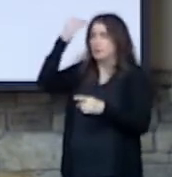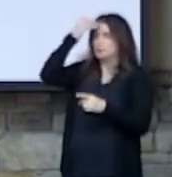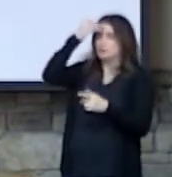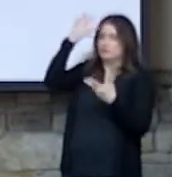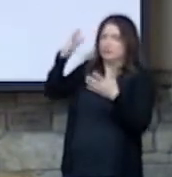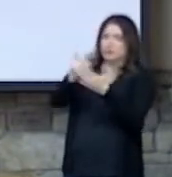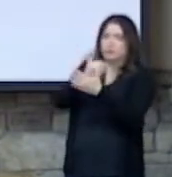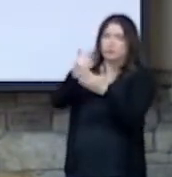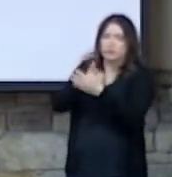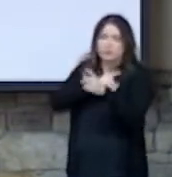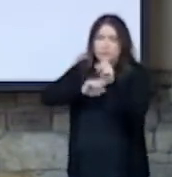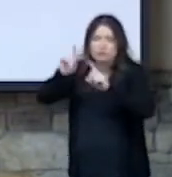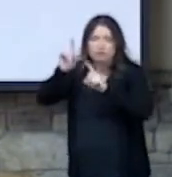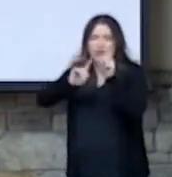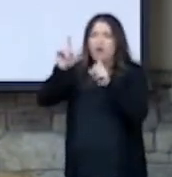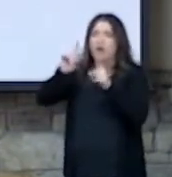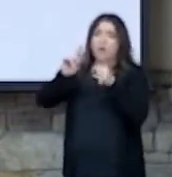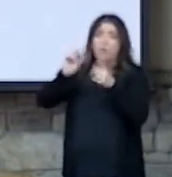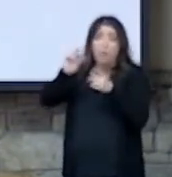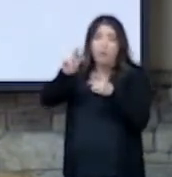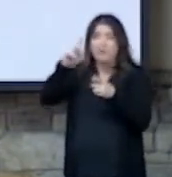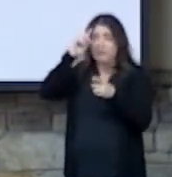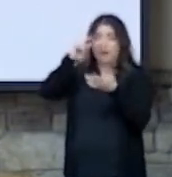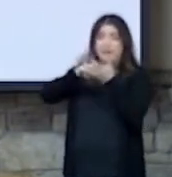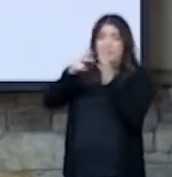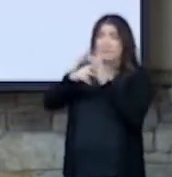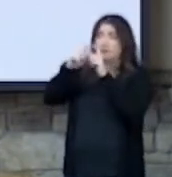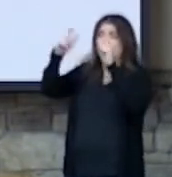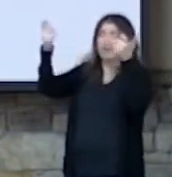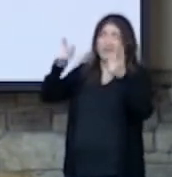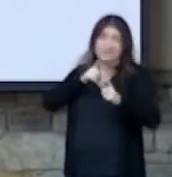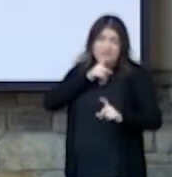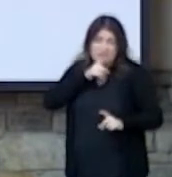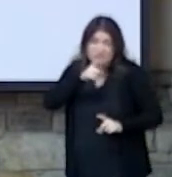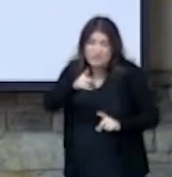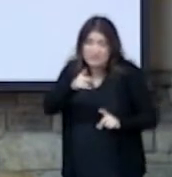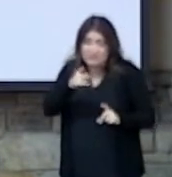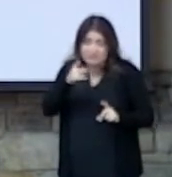it signified something great. The truth is, we just don't know.